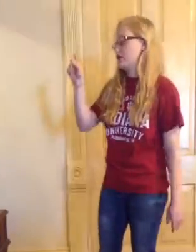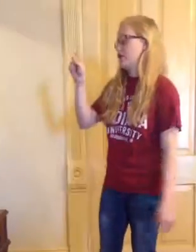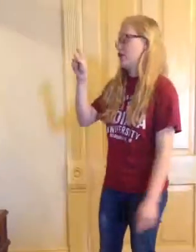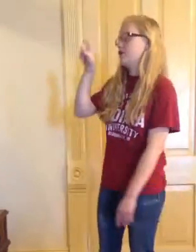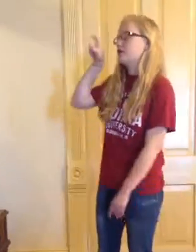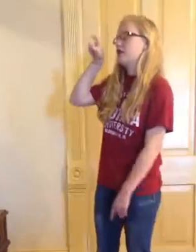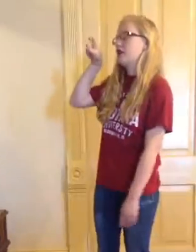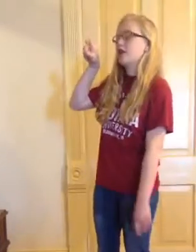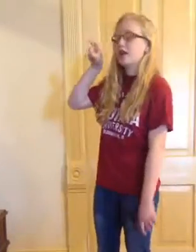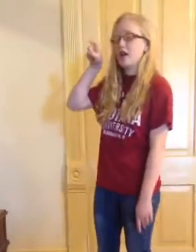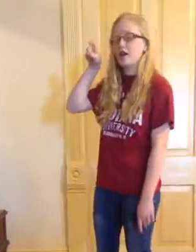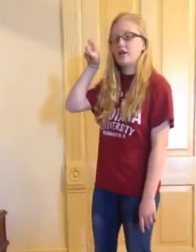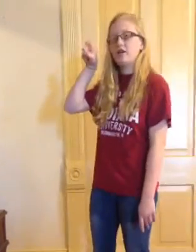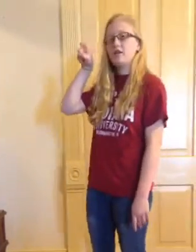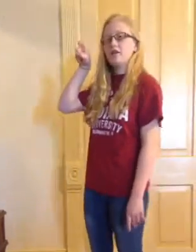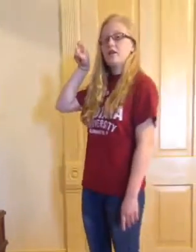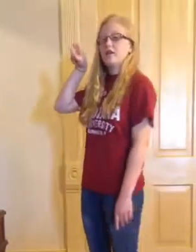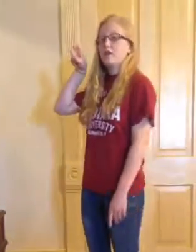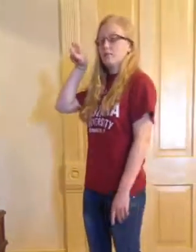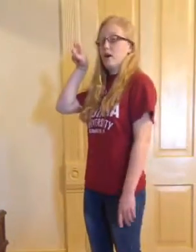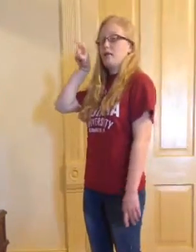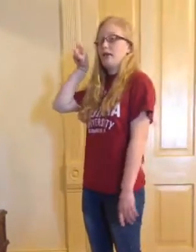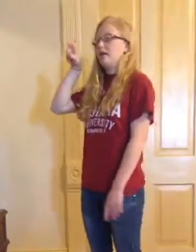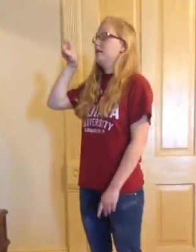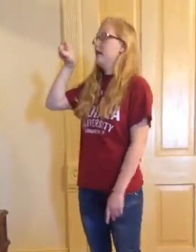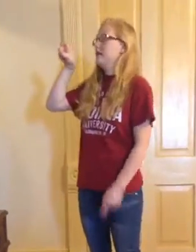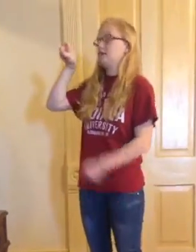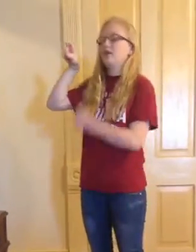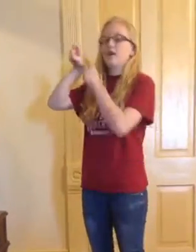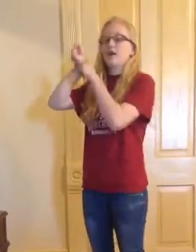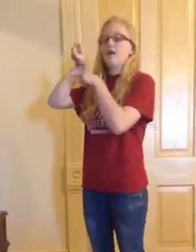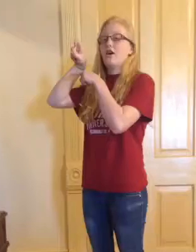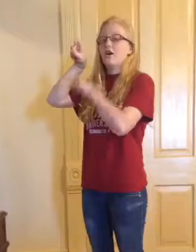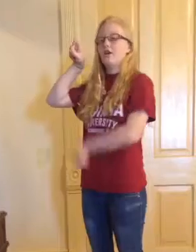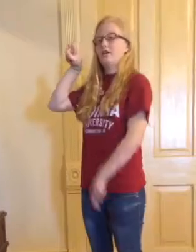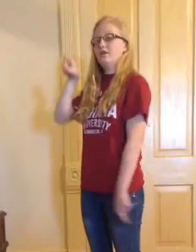like an R. You just get a little like, you're a little pirate, and so you got a little R.